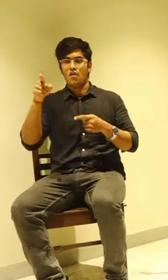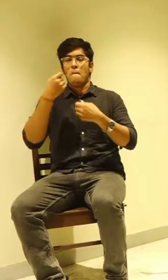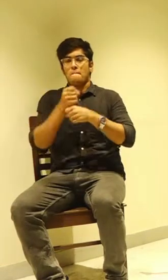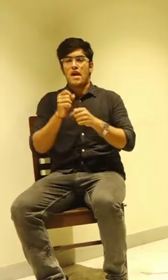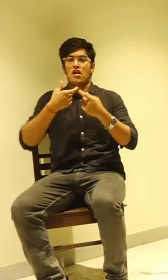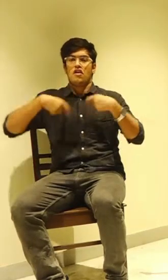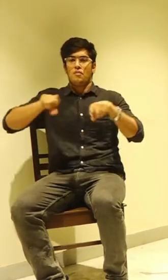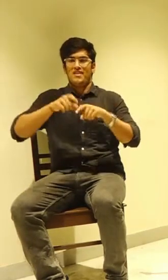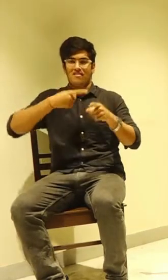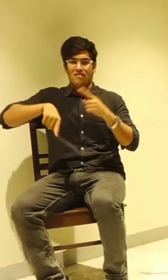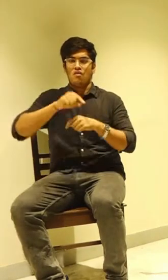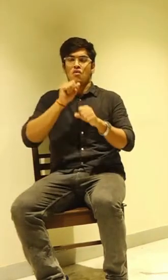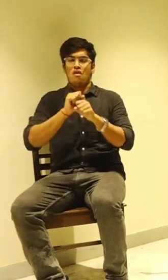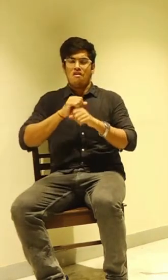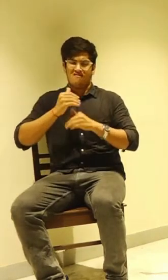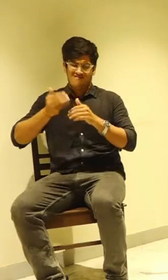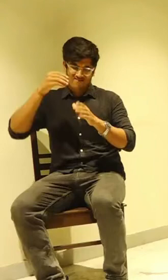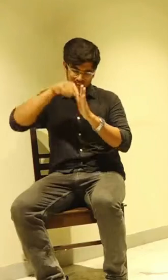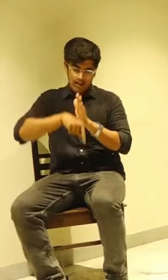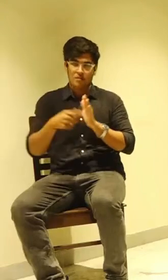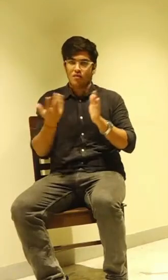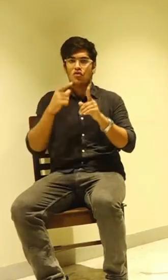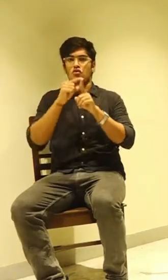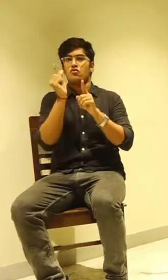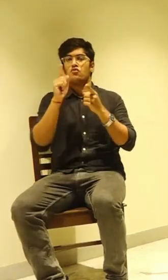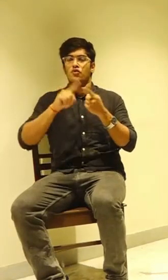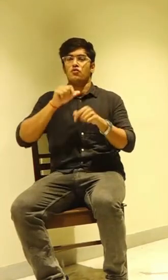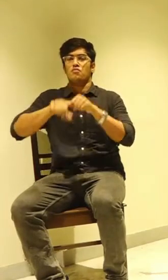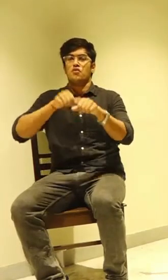really went into due process in the most exhaustive manner